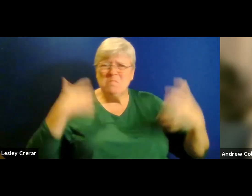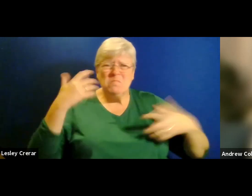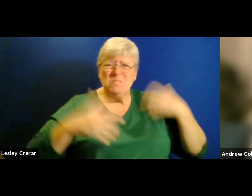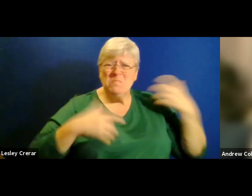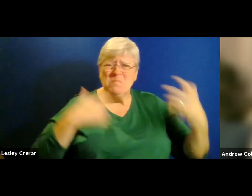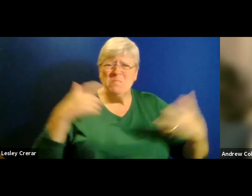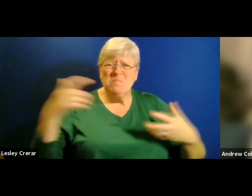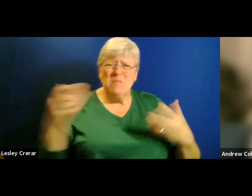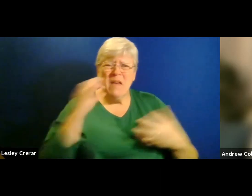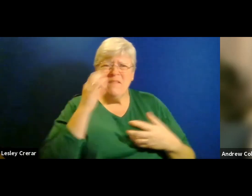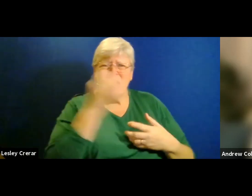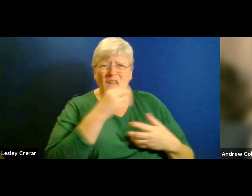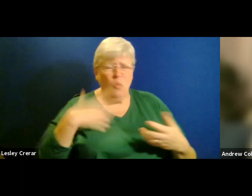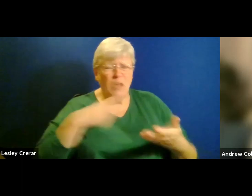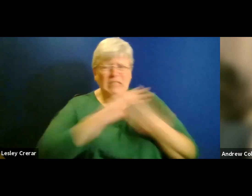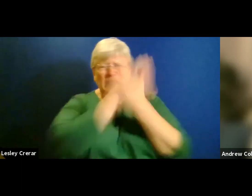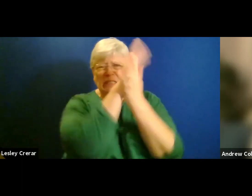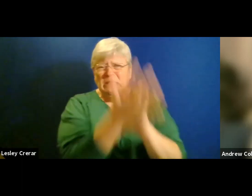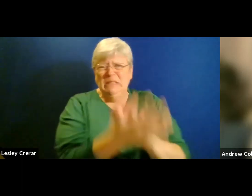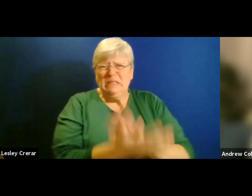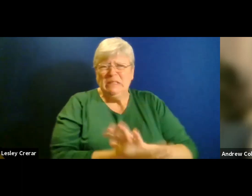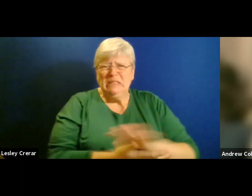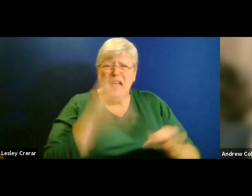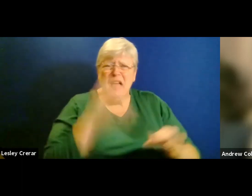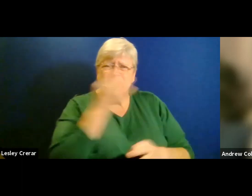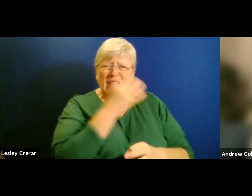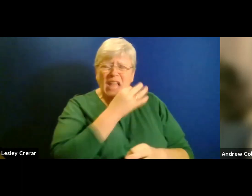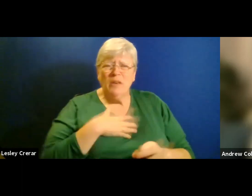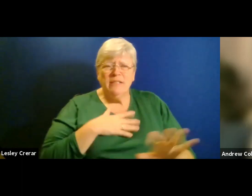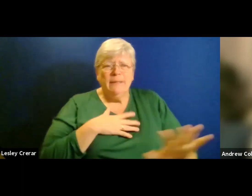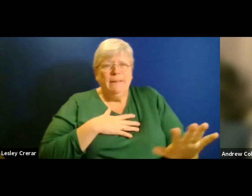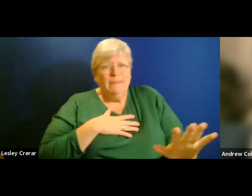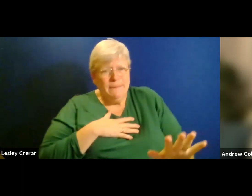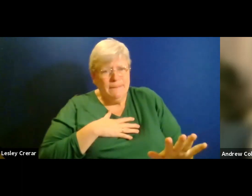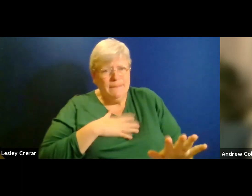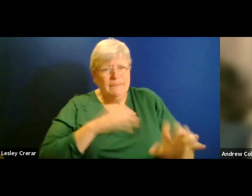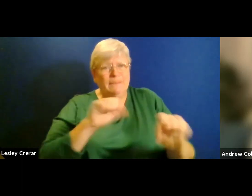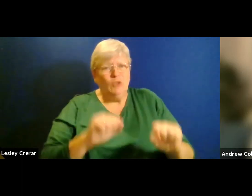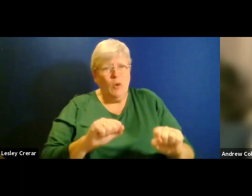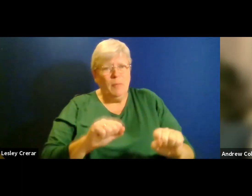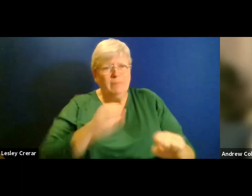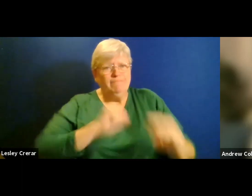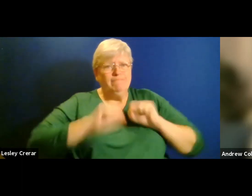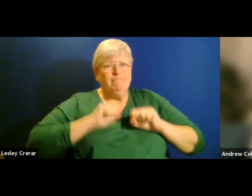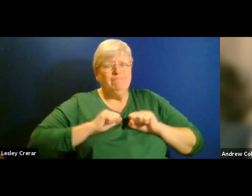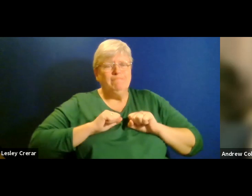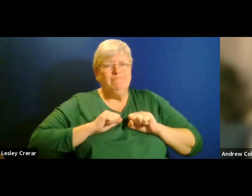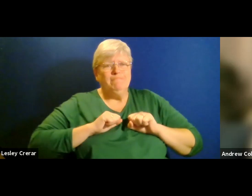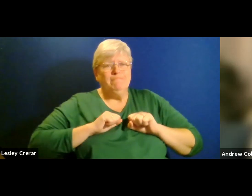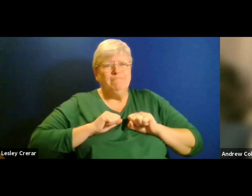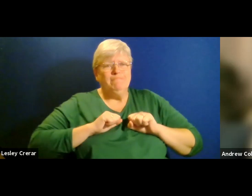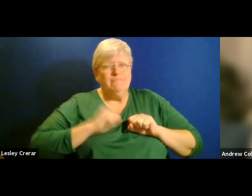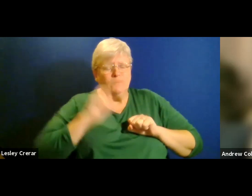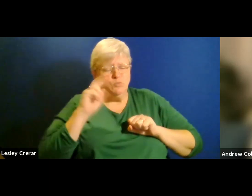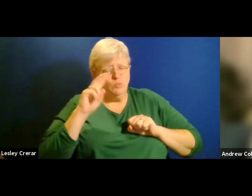She wished to trample the roses into the spiteful earth. She checked herself. She was clearly overreacting. She gazed down towards